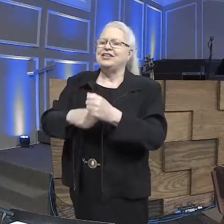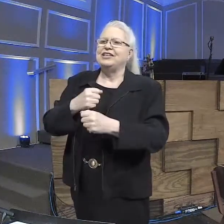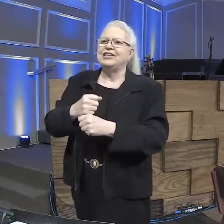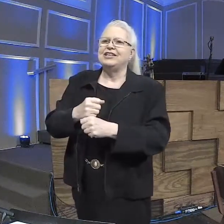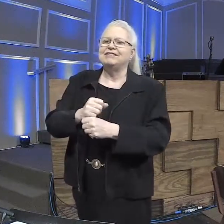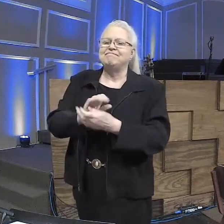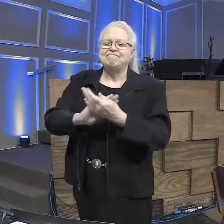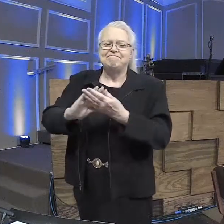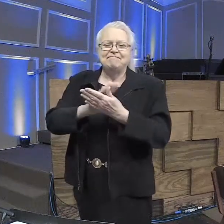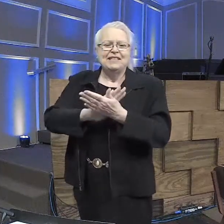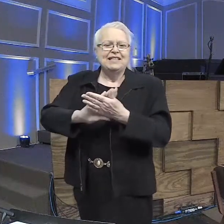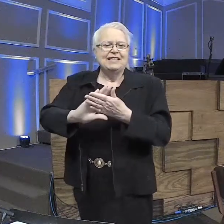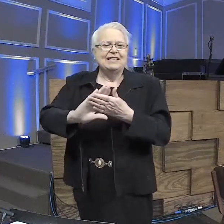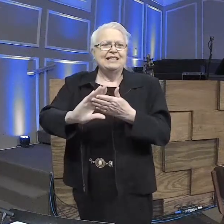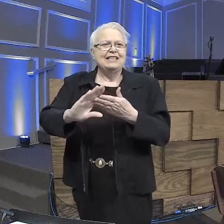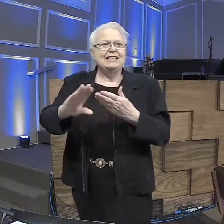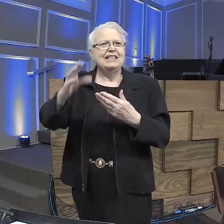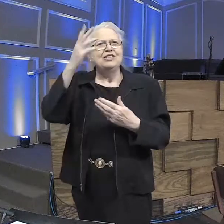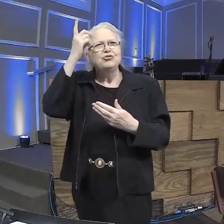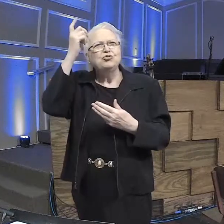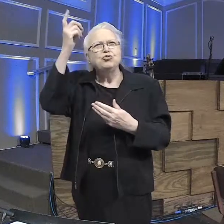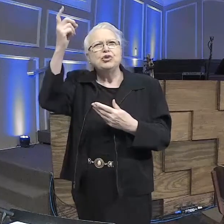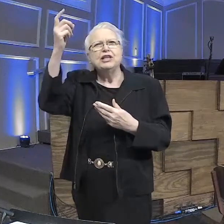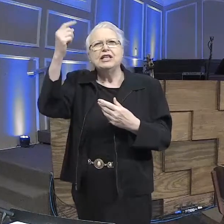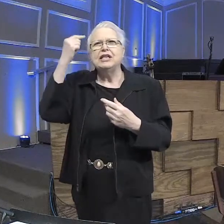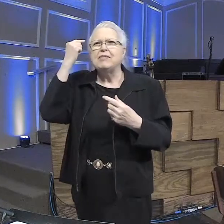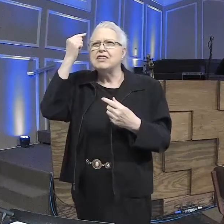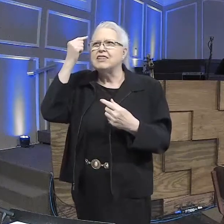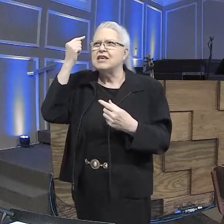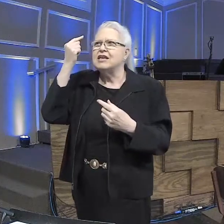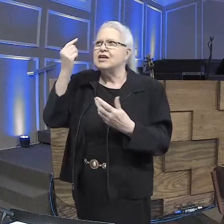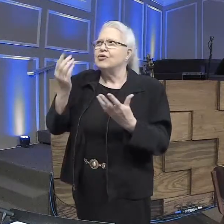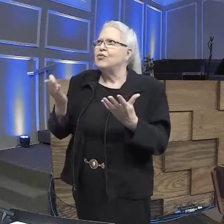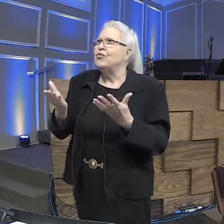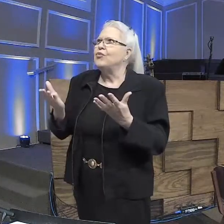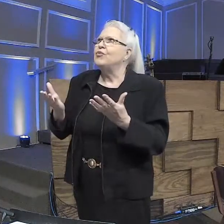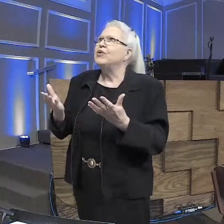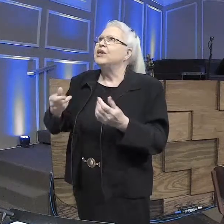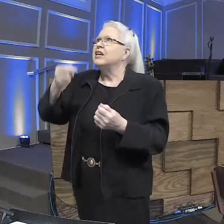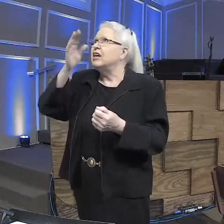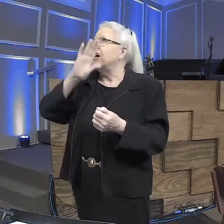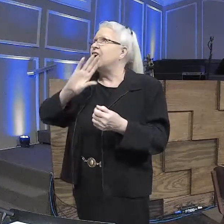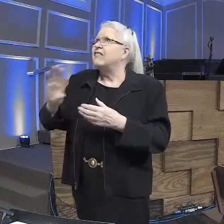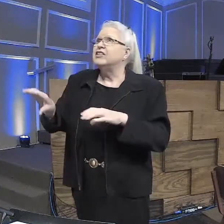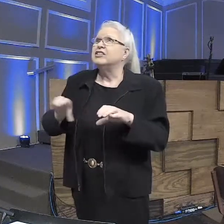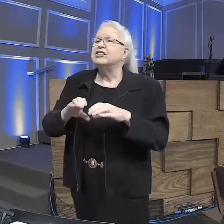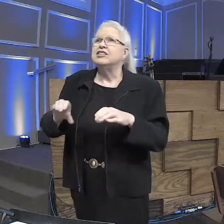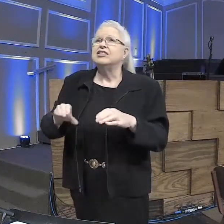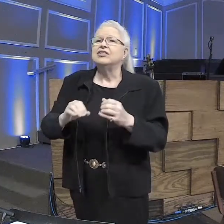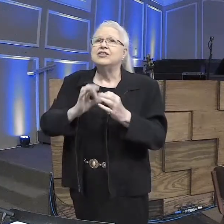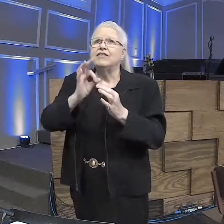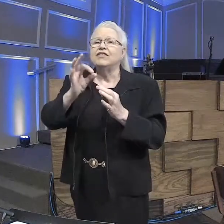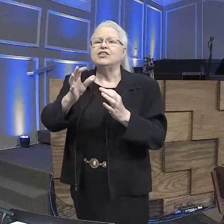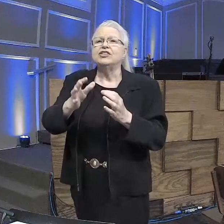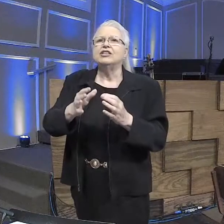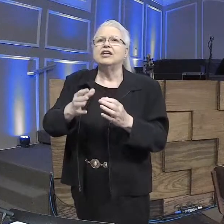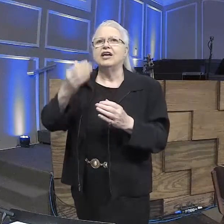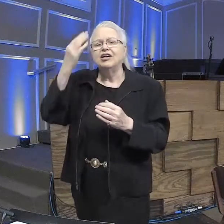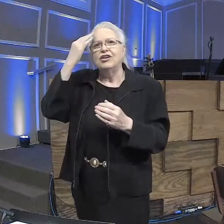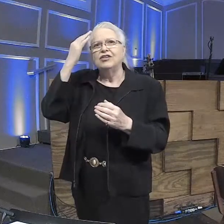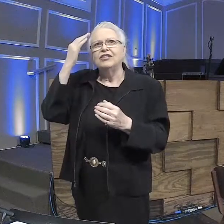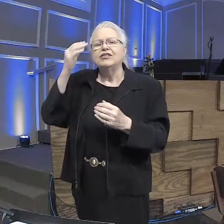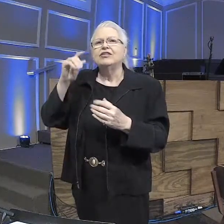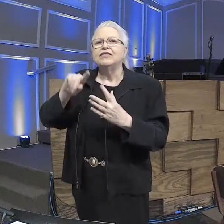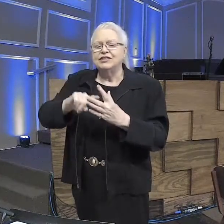clean slate to dream and think what God would have us do in the coming days. And I know many of you already launched out on your daily